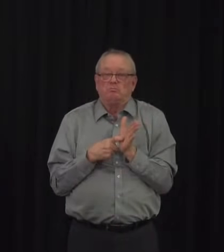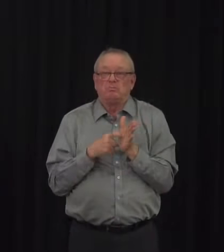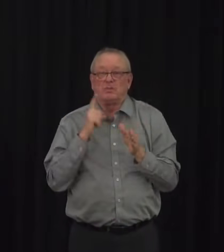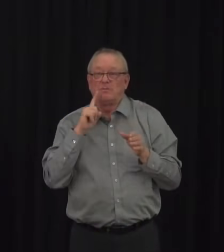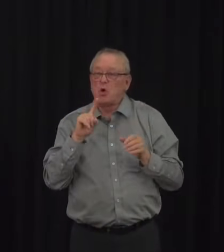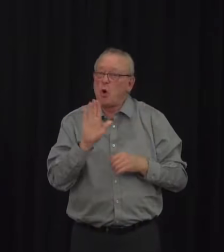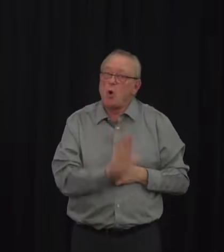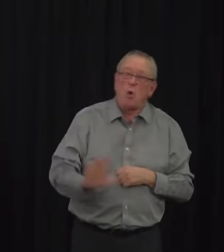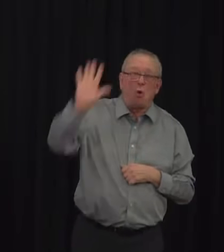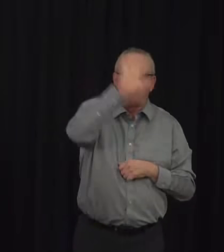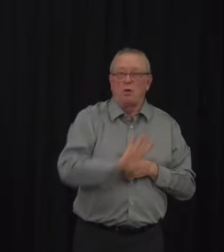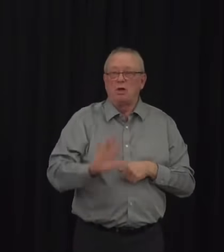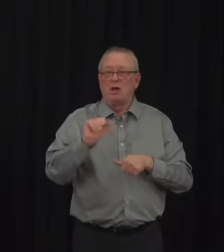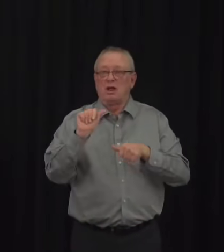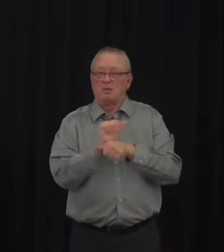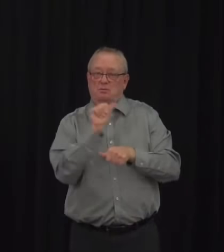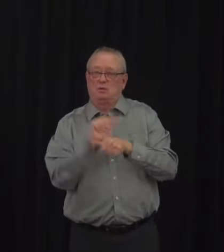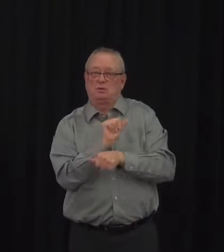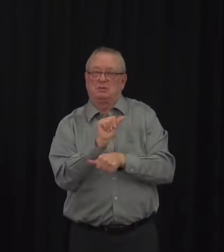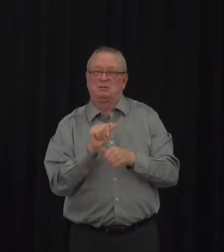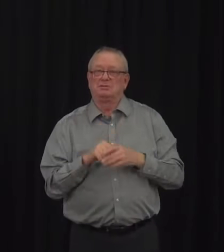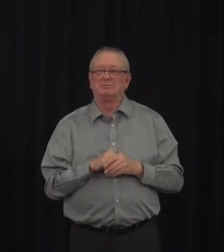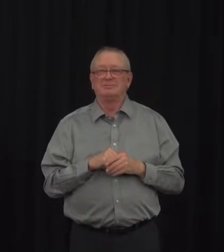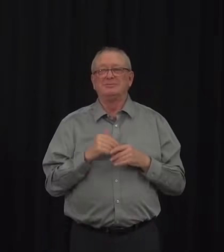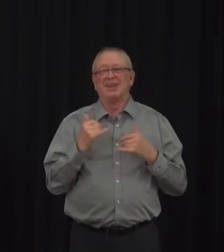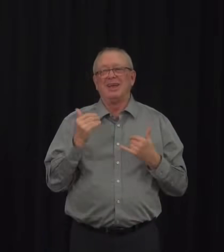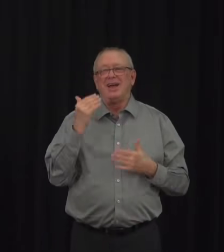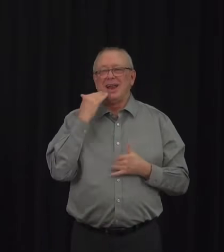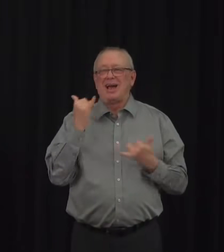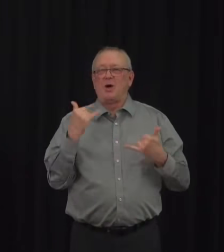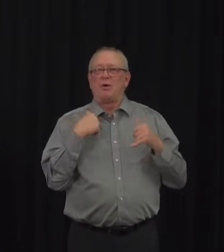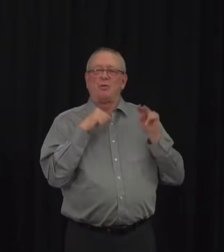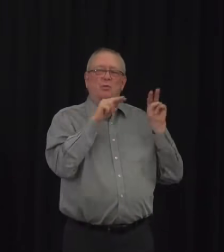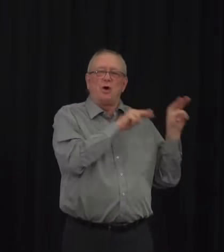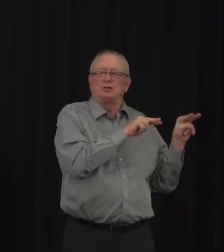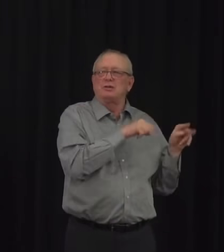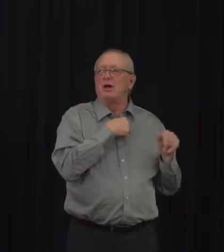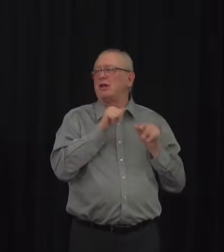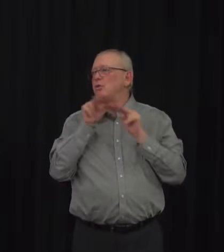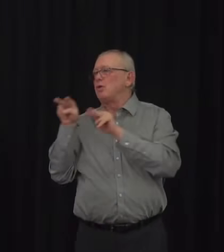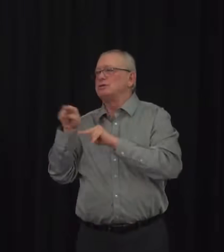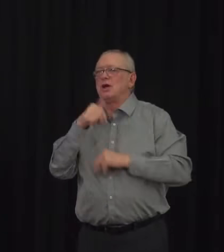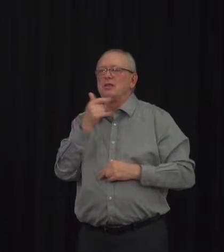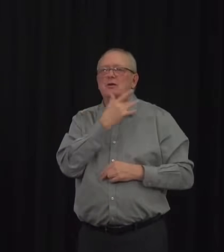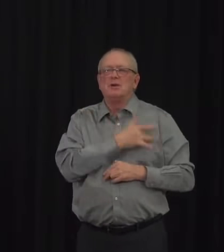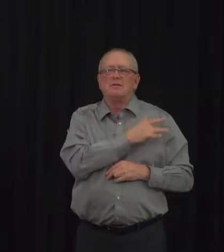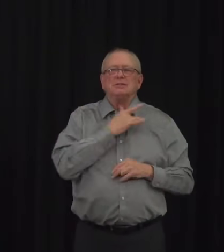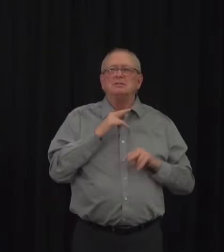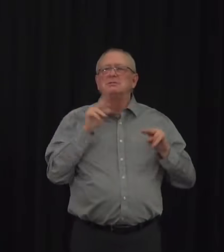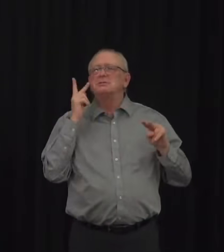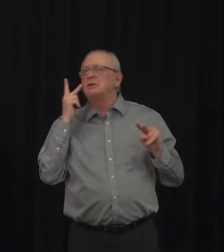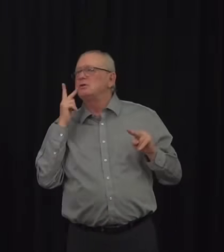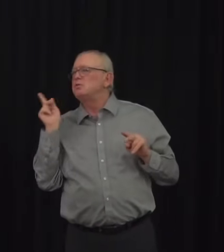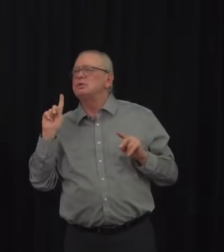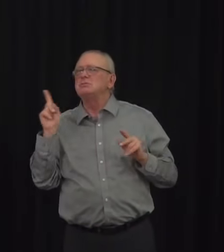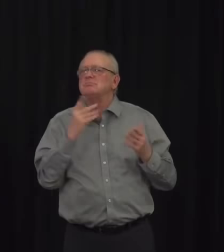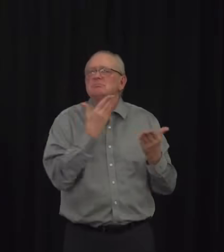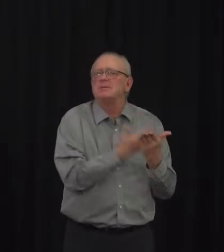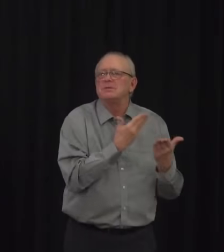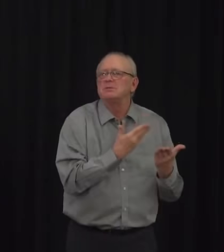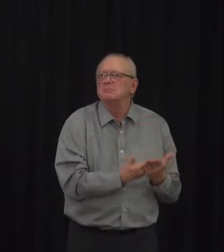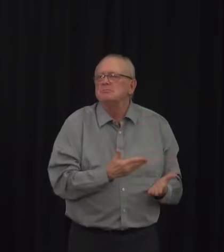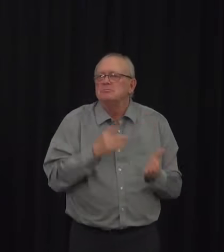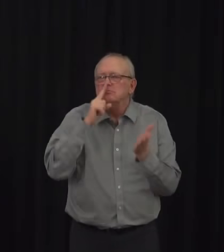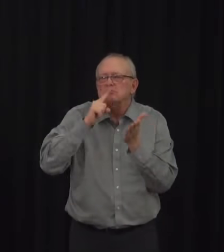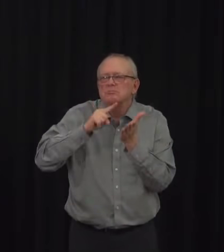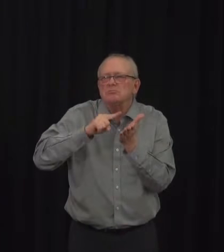But of course, as you say, we are watching neighbouring provinces and looking very closely at the evidence so that we can consider options based